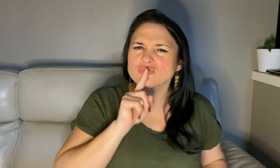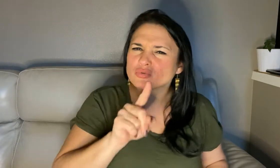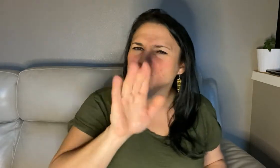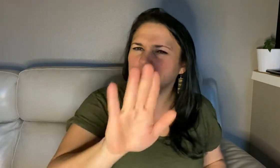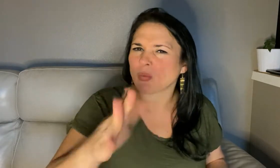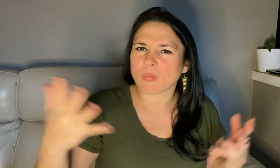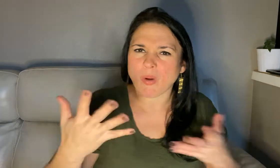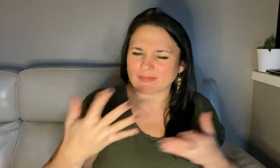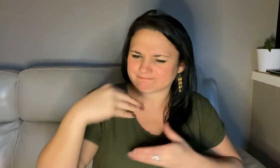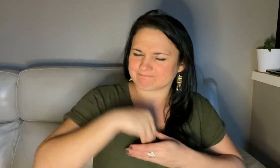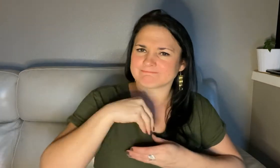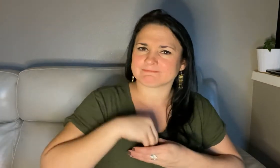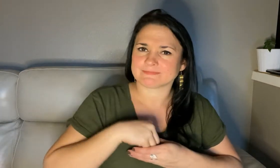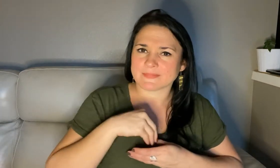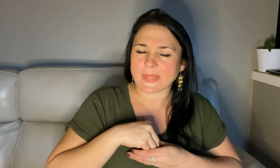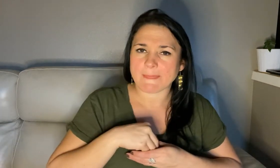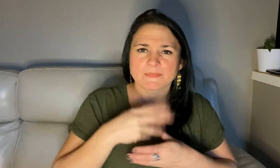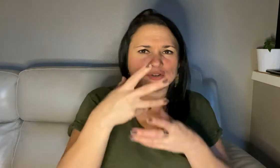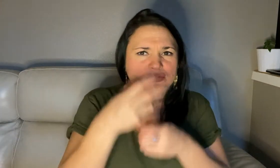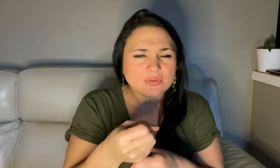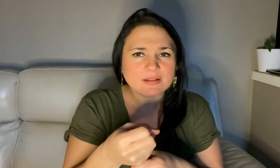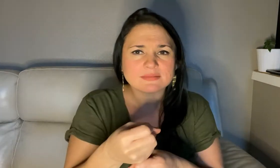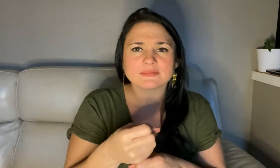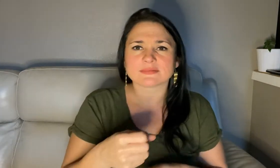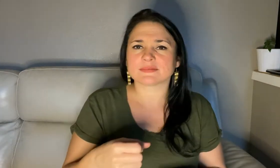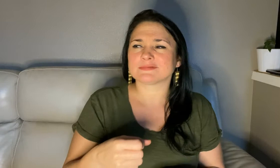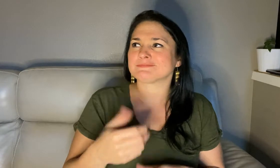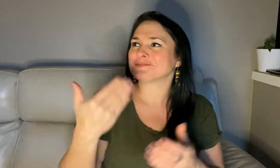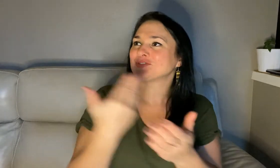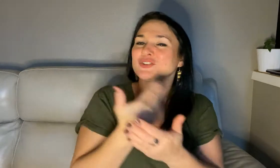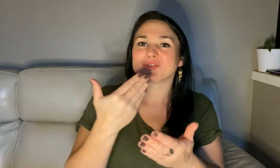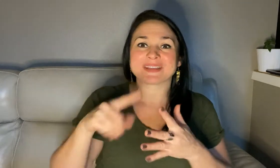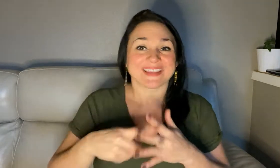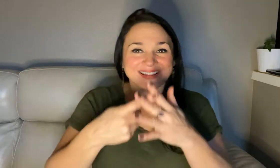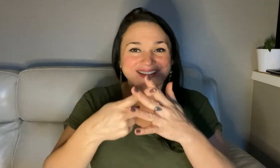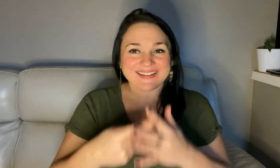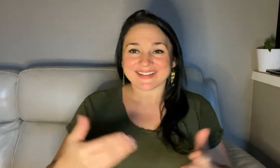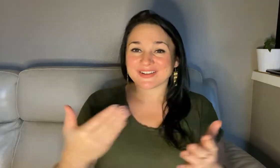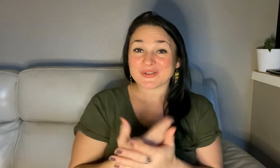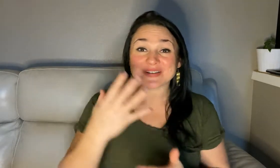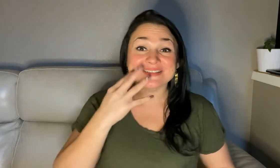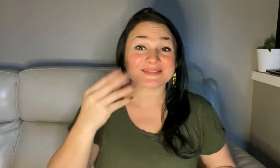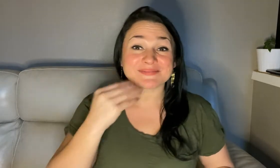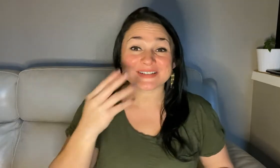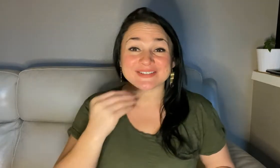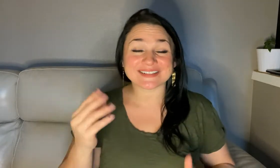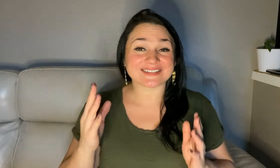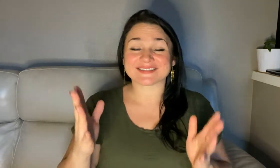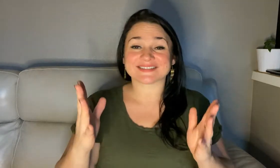your heart? Trust that. Trust your new beginnings, your new experiences. Some of you might be thinking